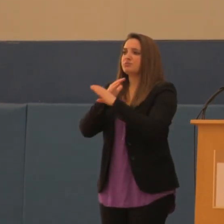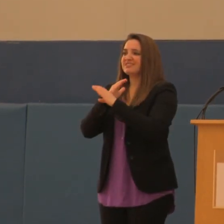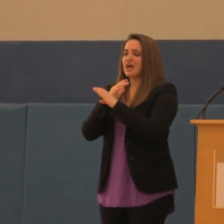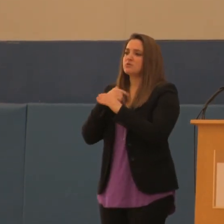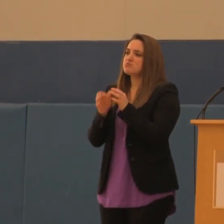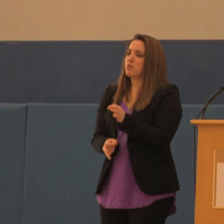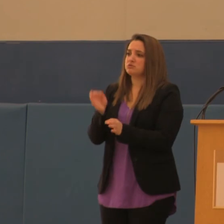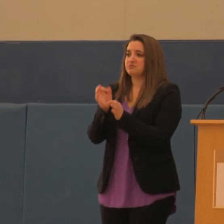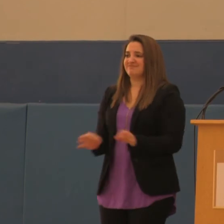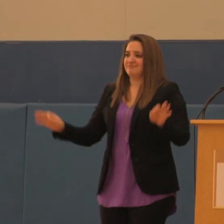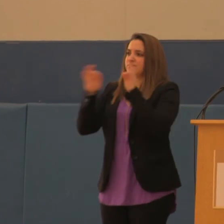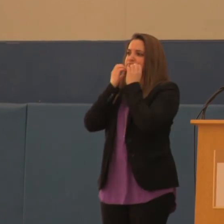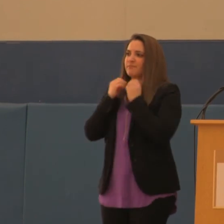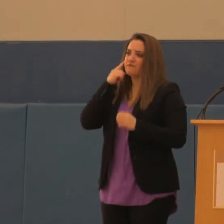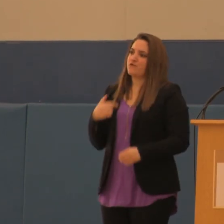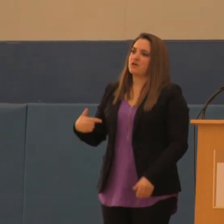is most vital.